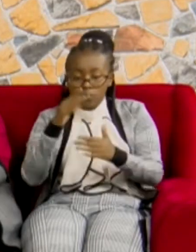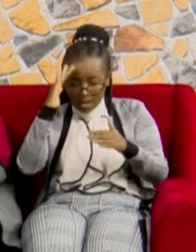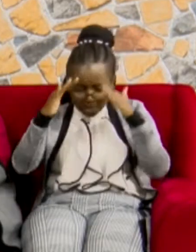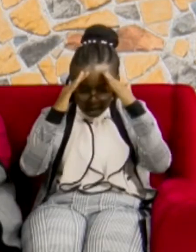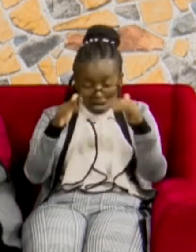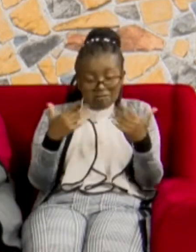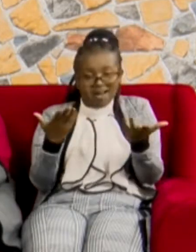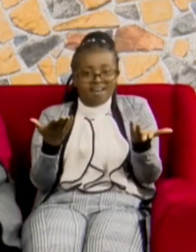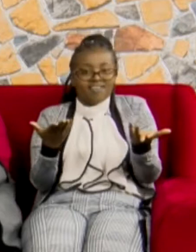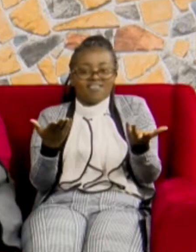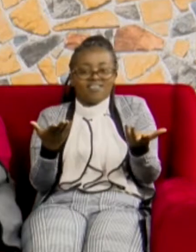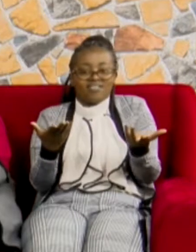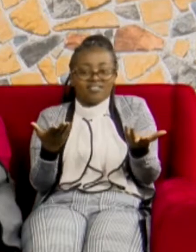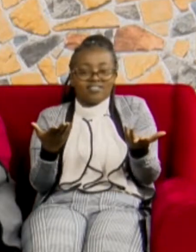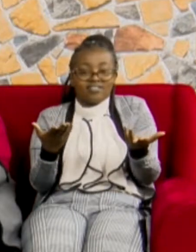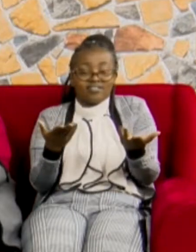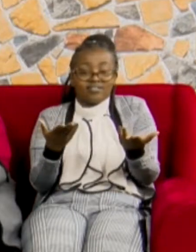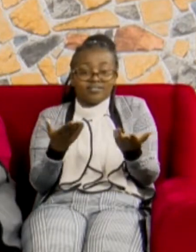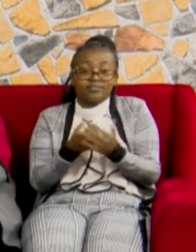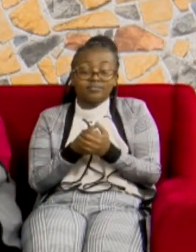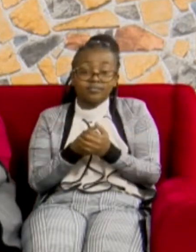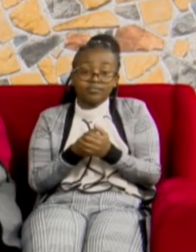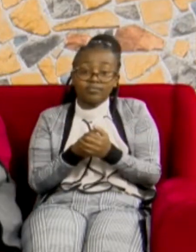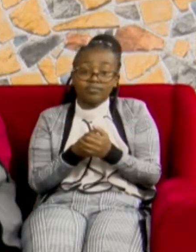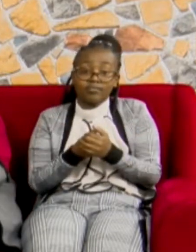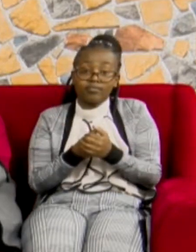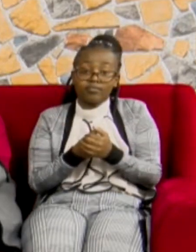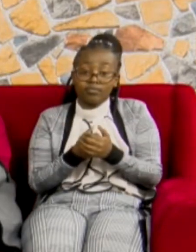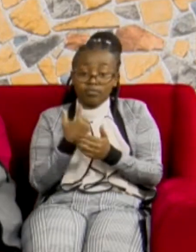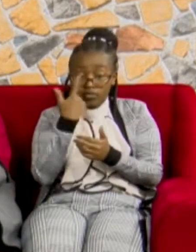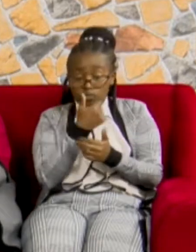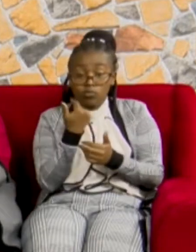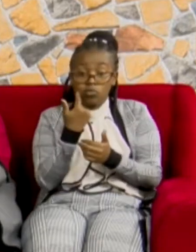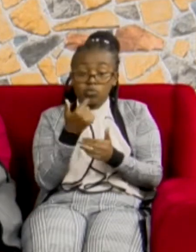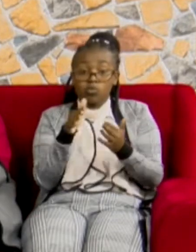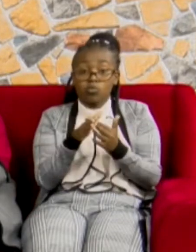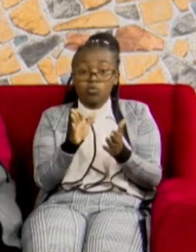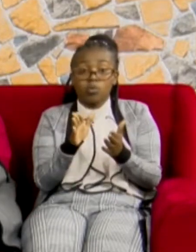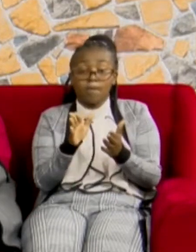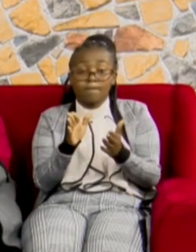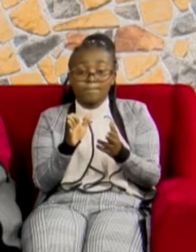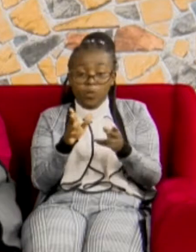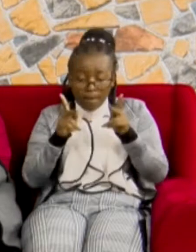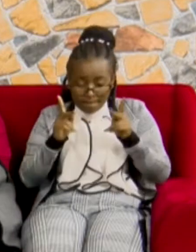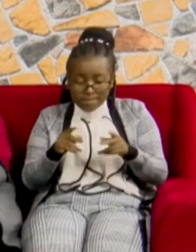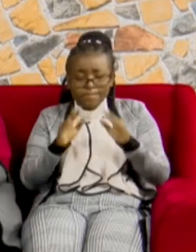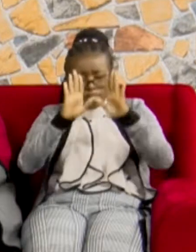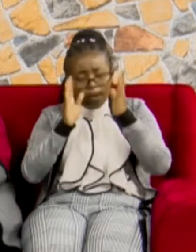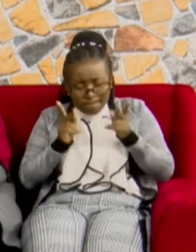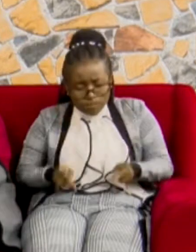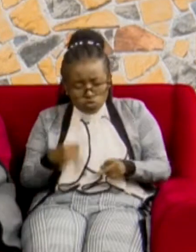me your tongue. When you're having that interaction. So should that who's the more crucial person that we can